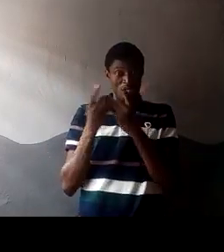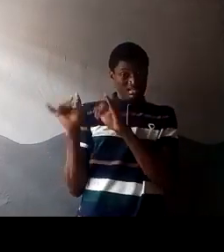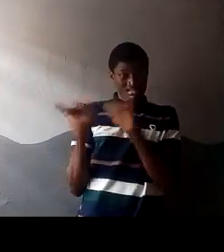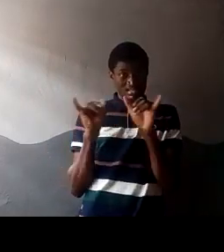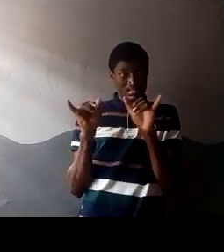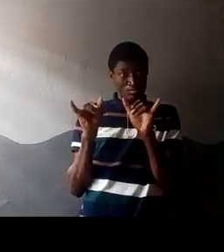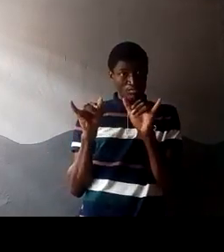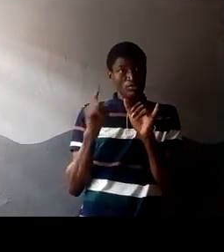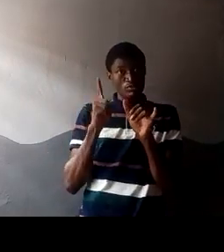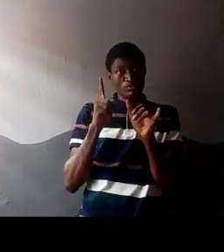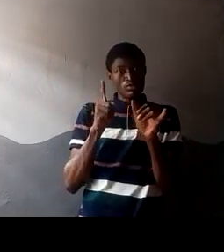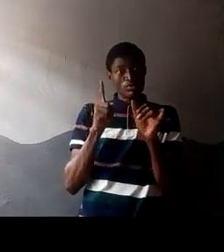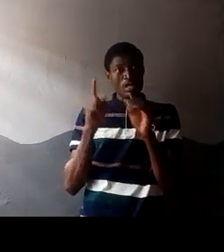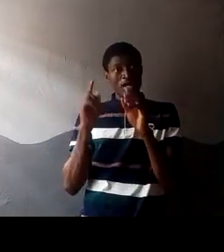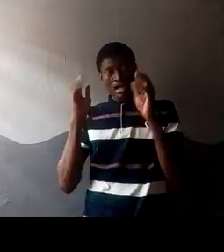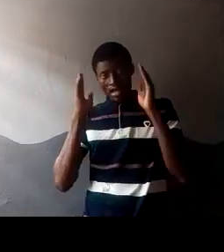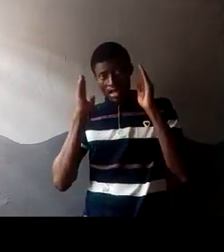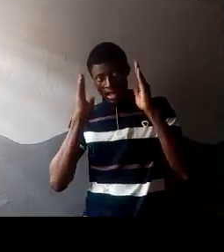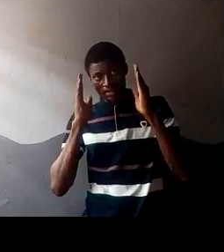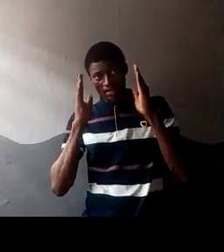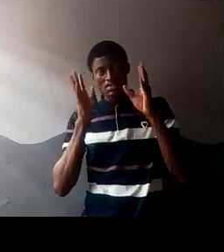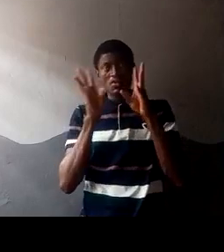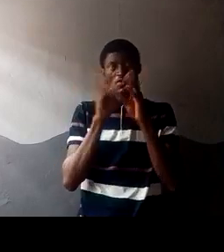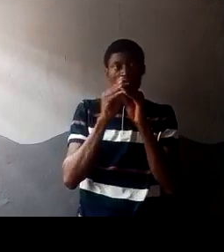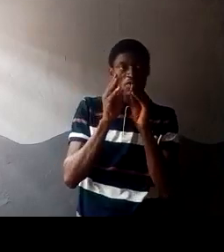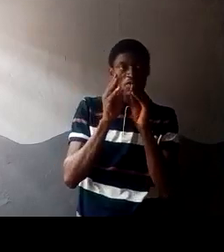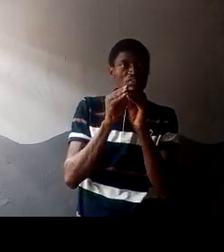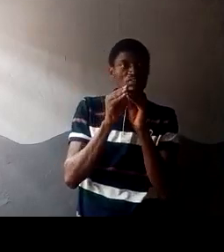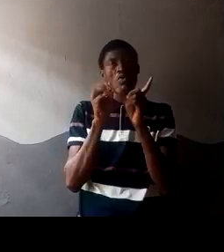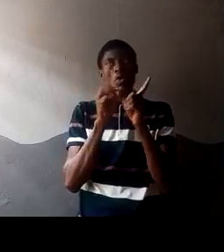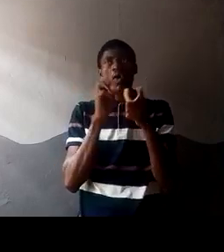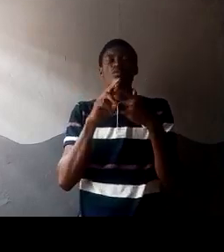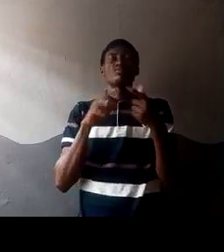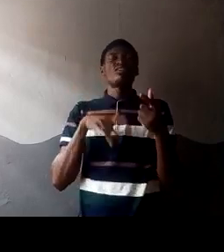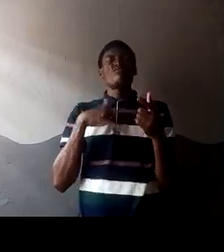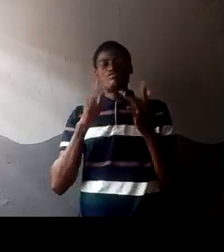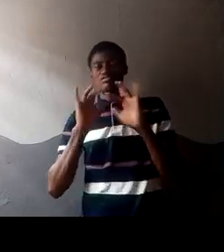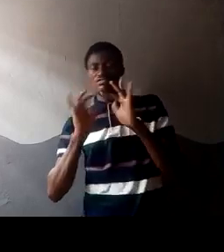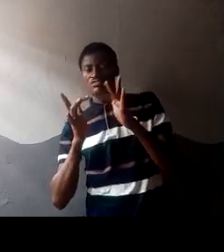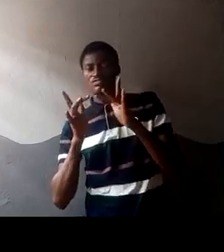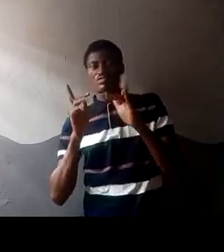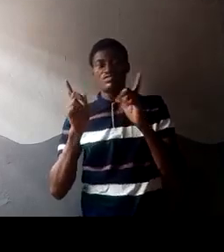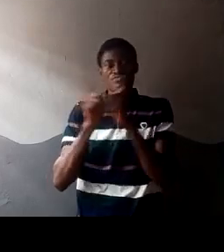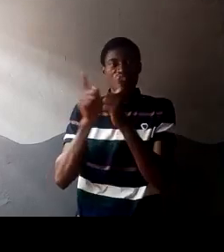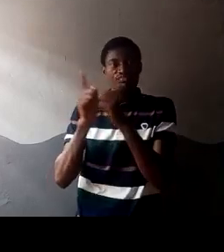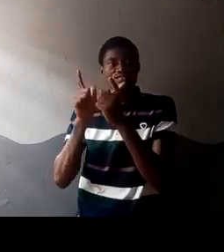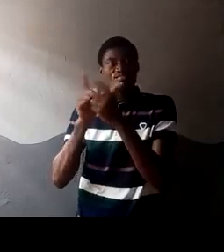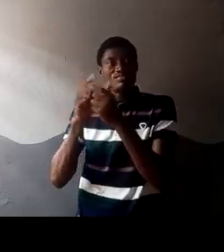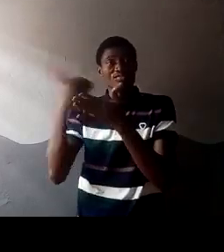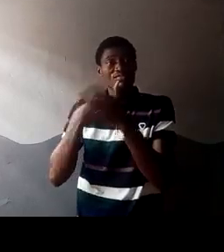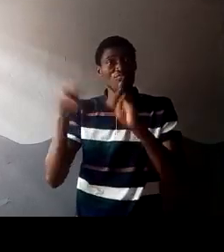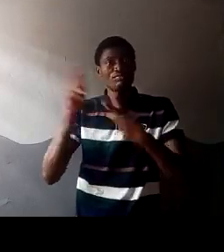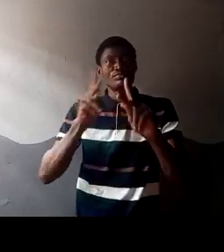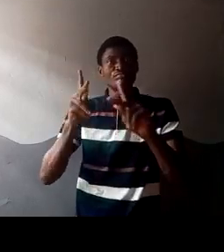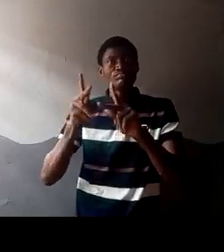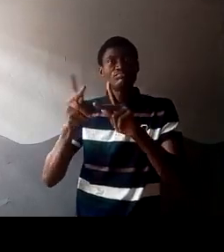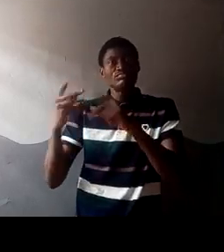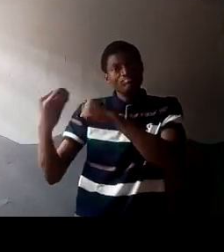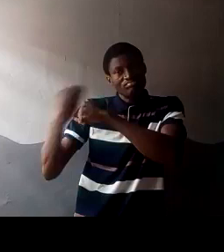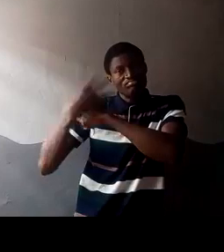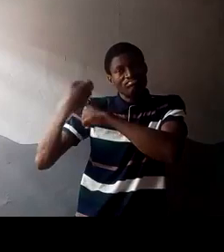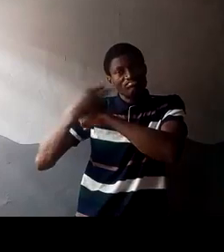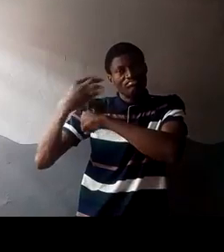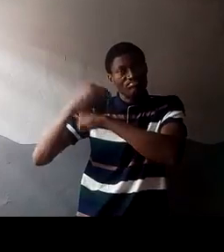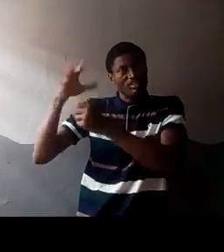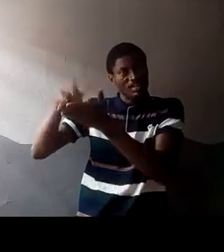could also be that you'd like to meet with other people from different fields from your study to learn from their experiences